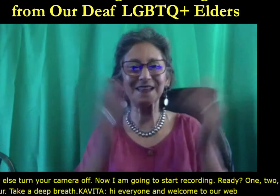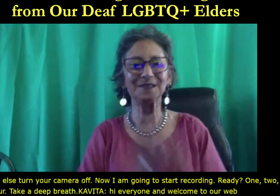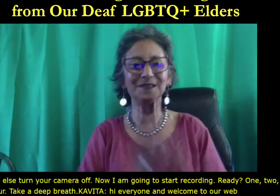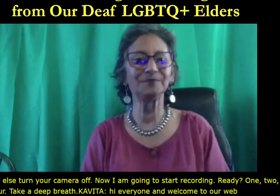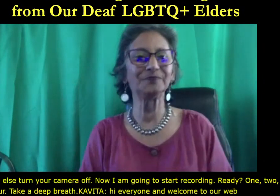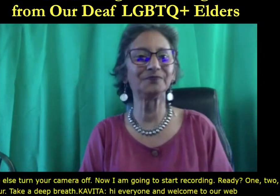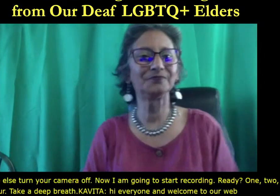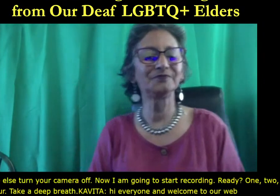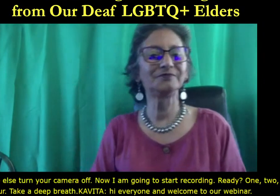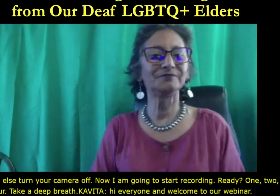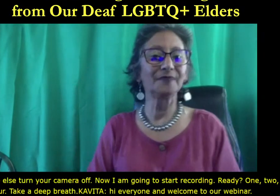morning good morning